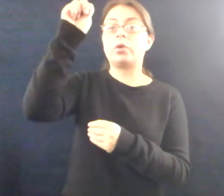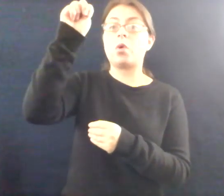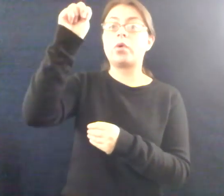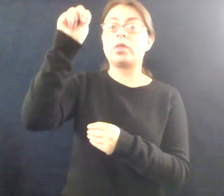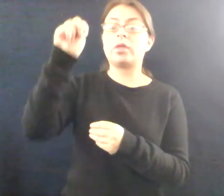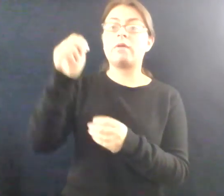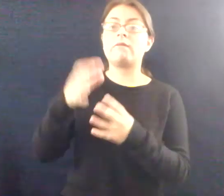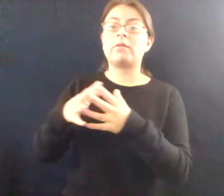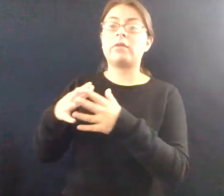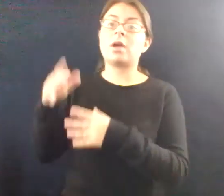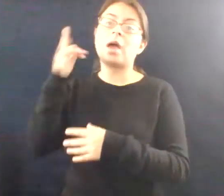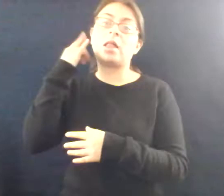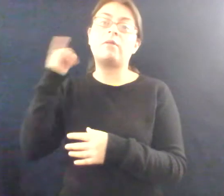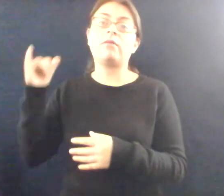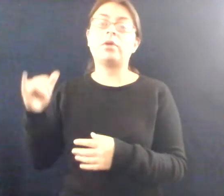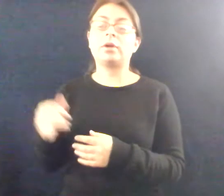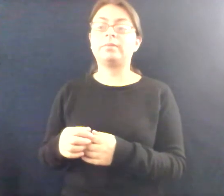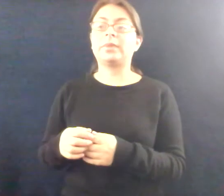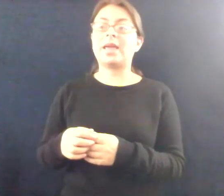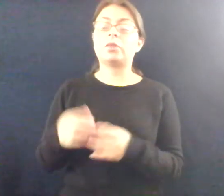After they had to wait for many weeks,